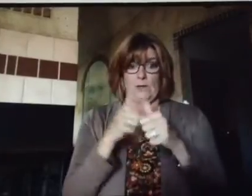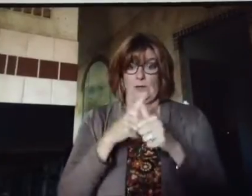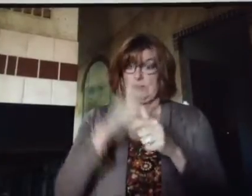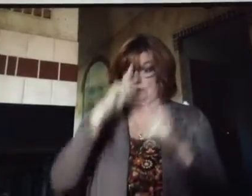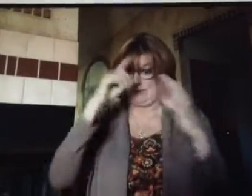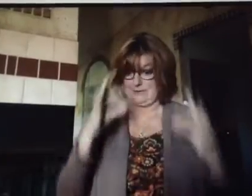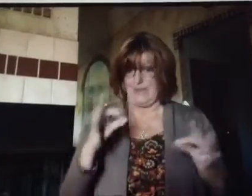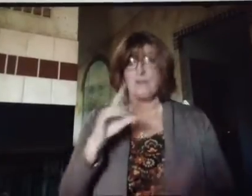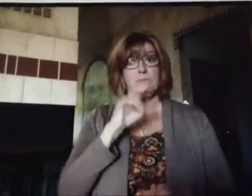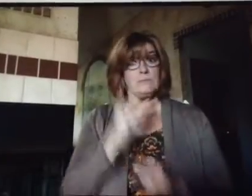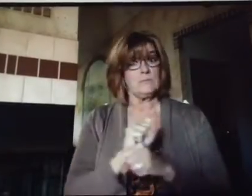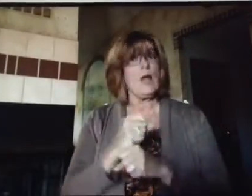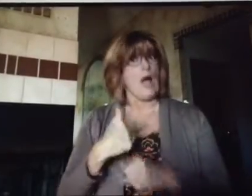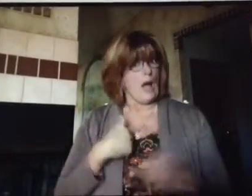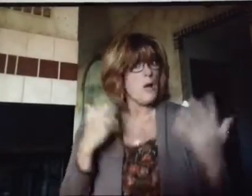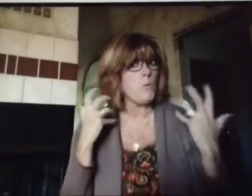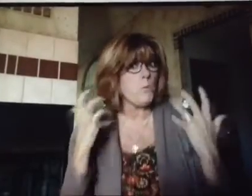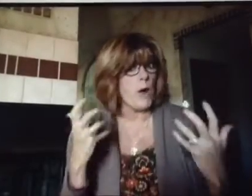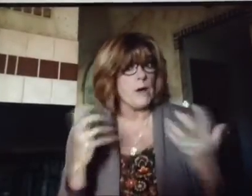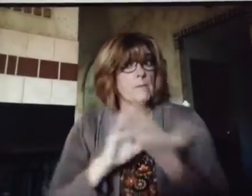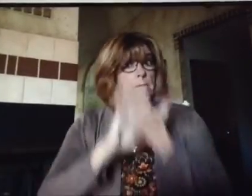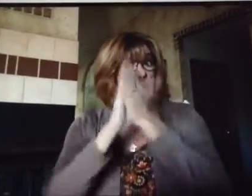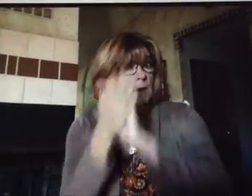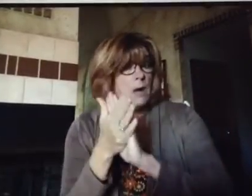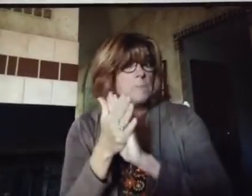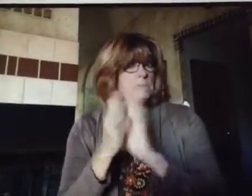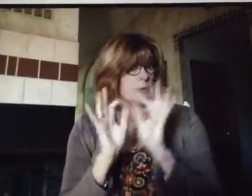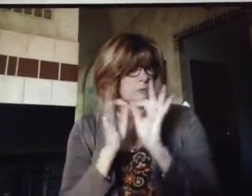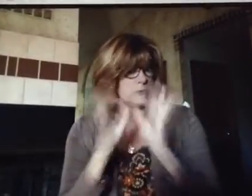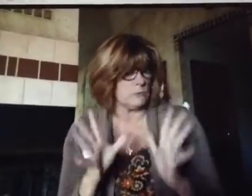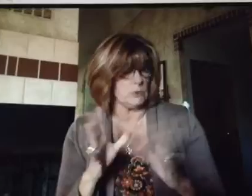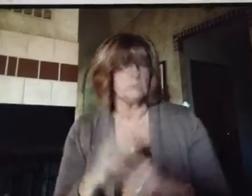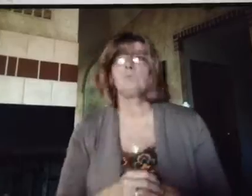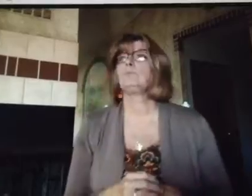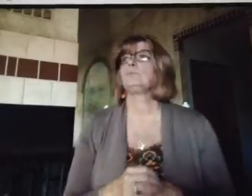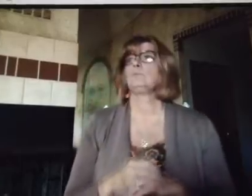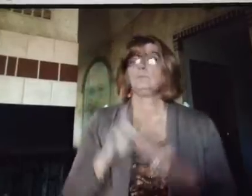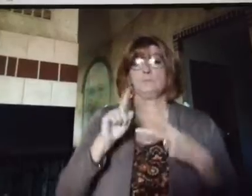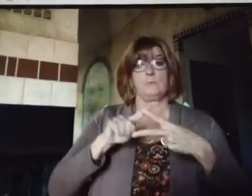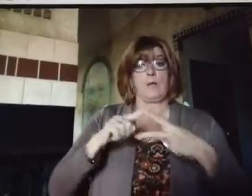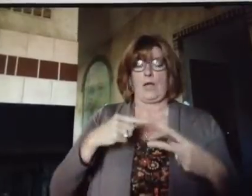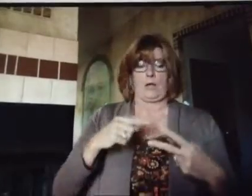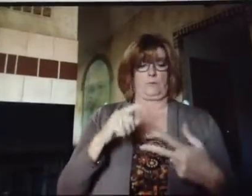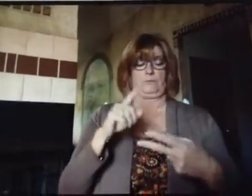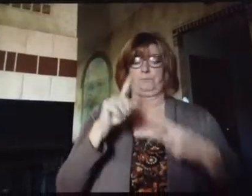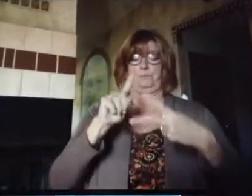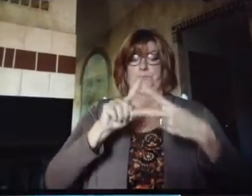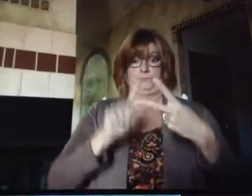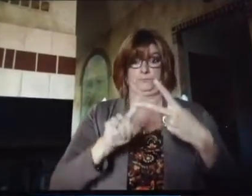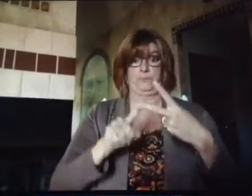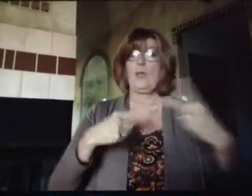So it's important for you to remember that first you want to decide that you want to be an interpreter.